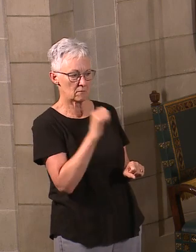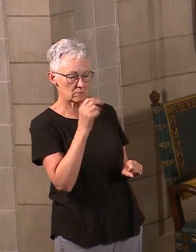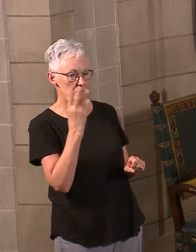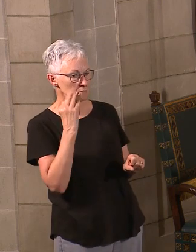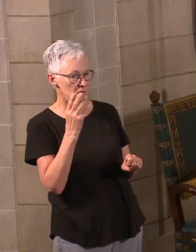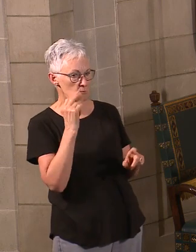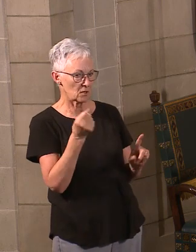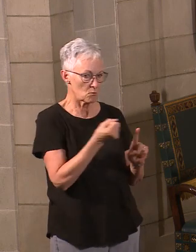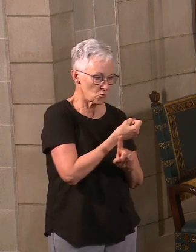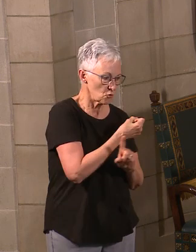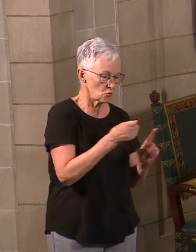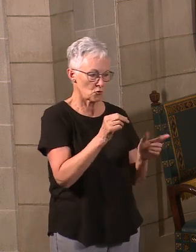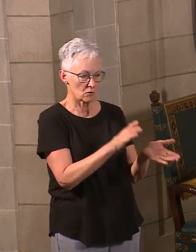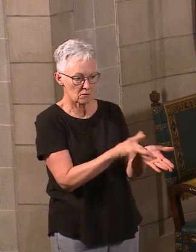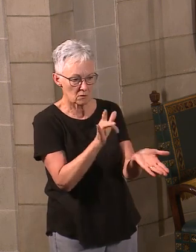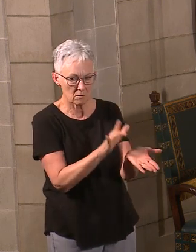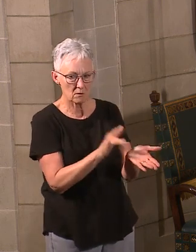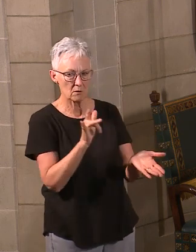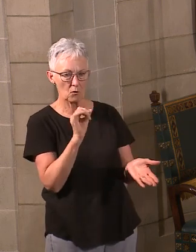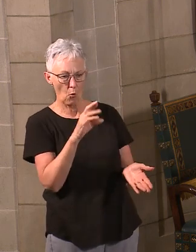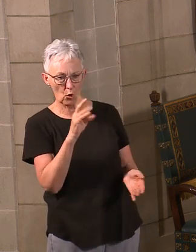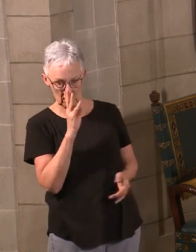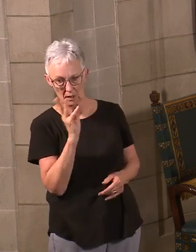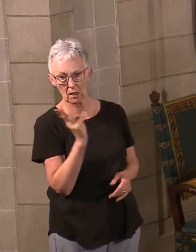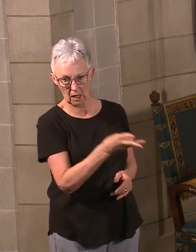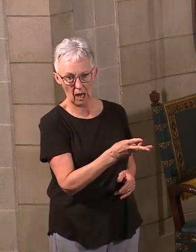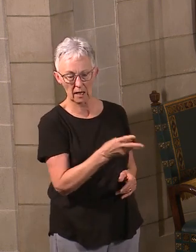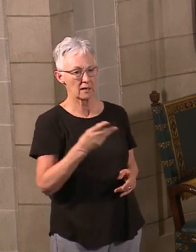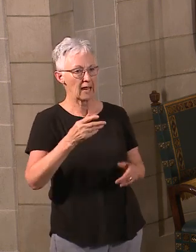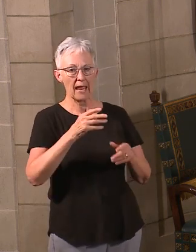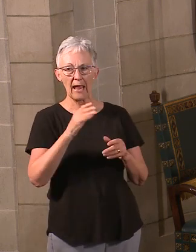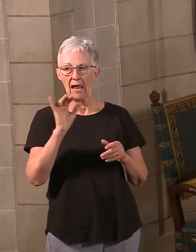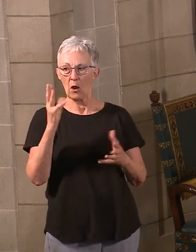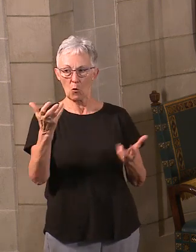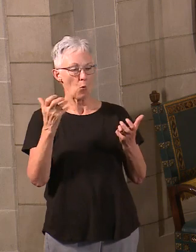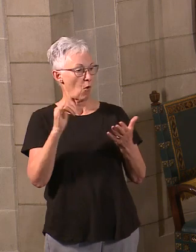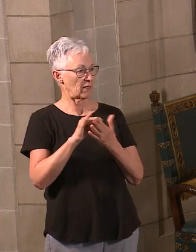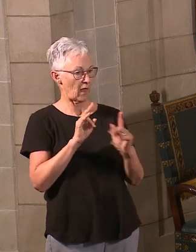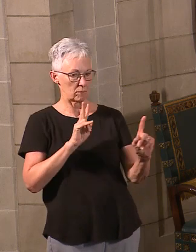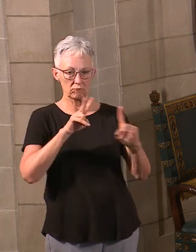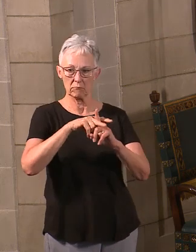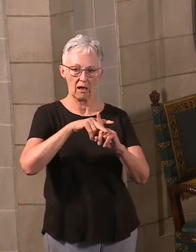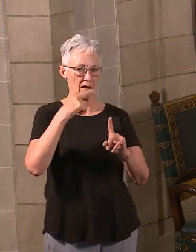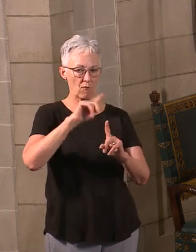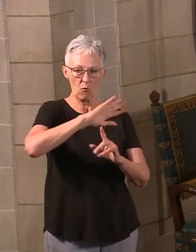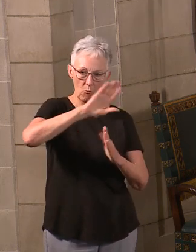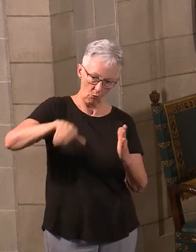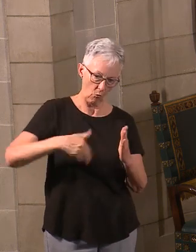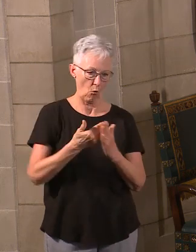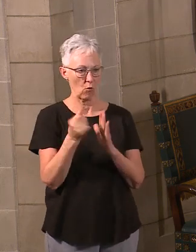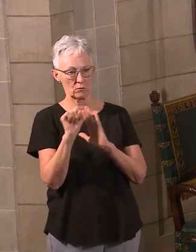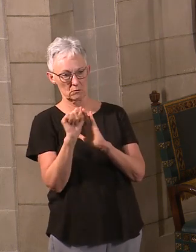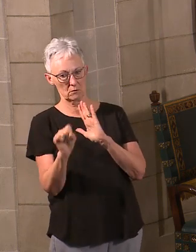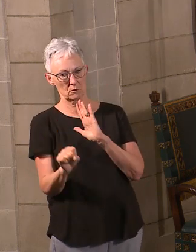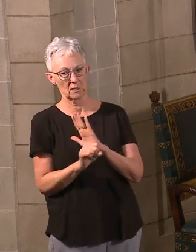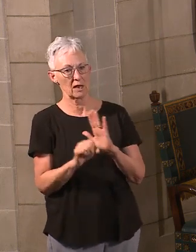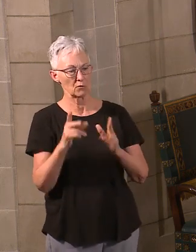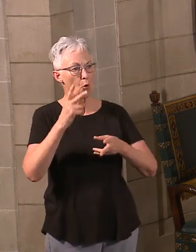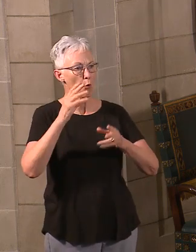here in our state, across our state, cities, everywhere. We want to make sure people are looking out for their neighbors. So raising that